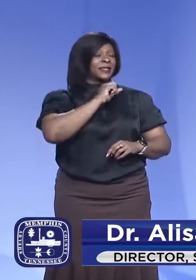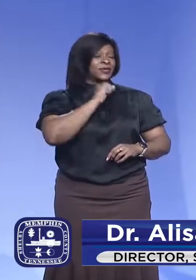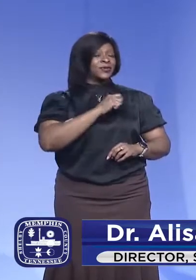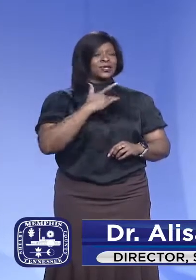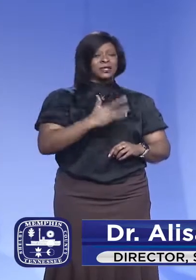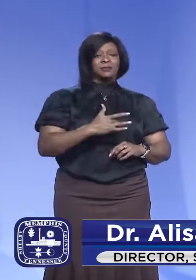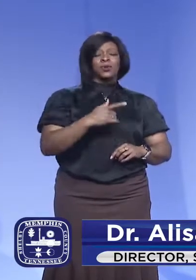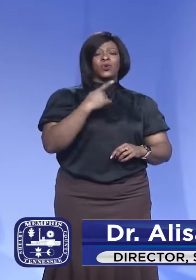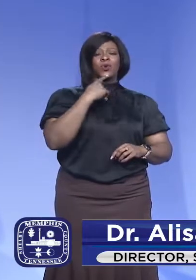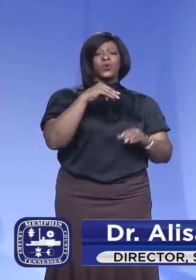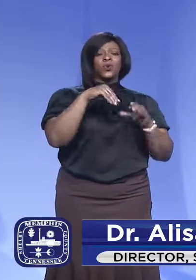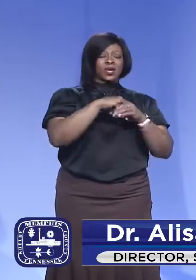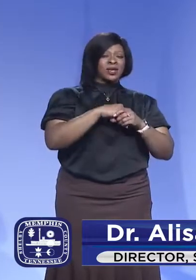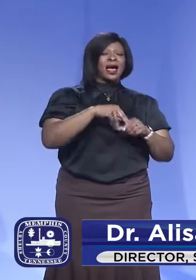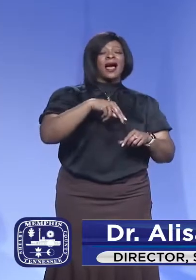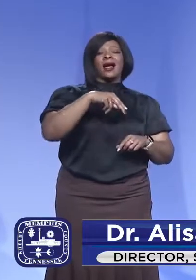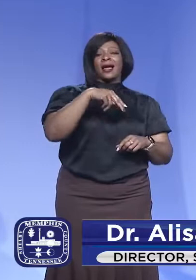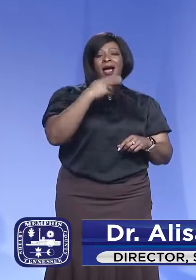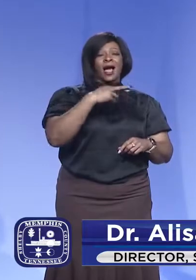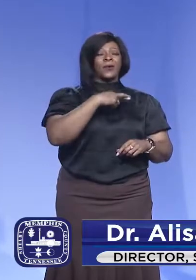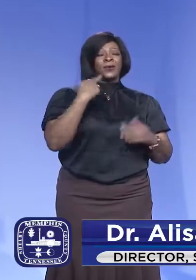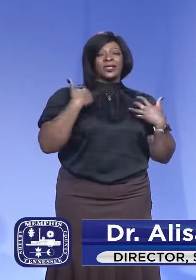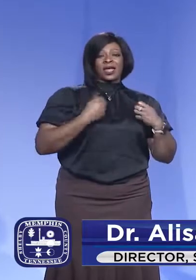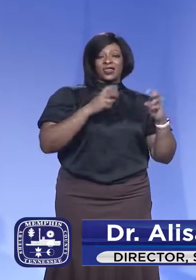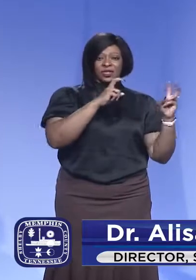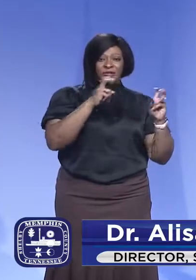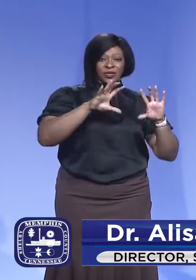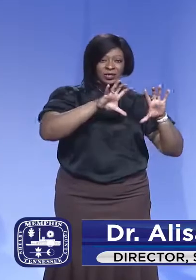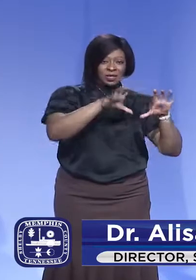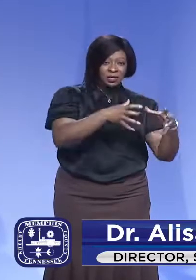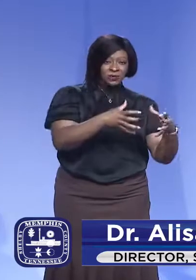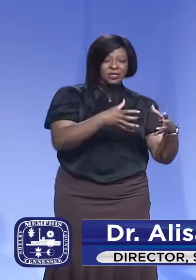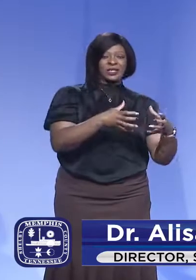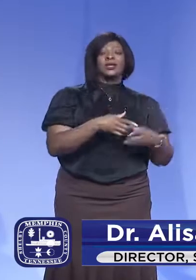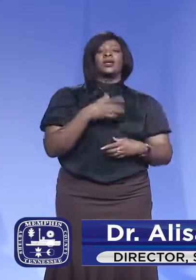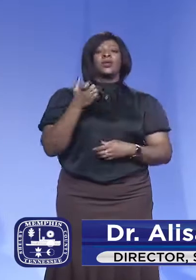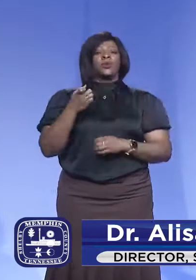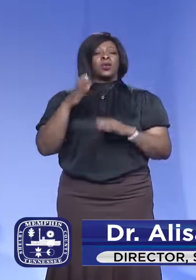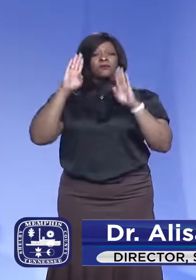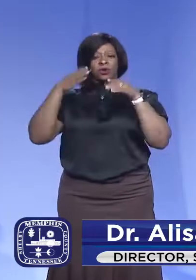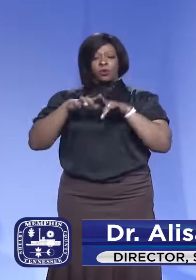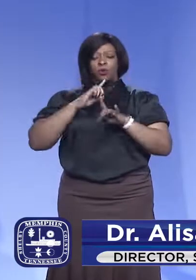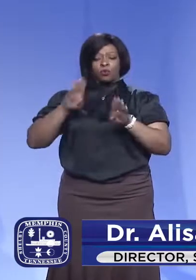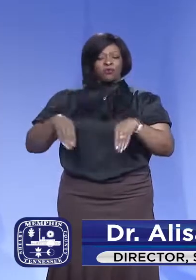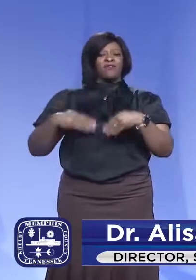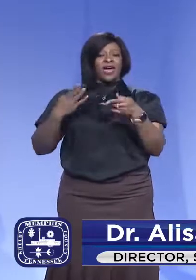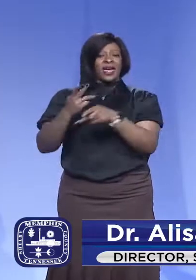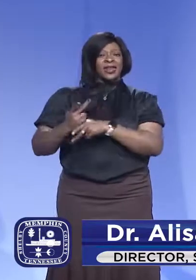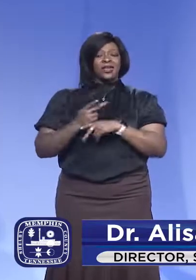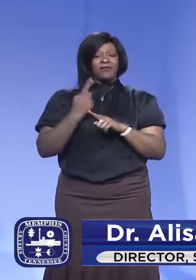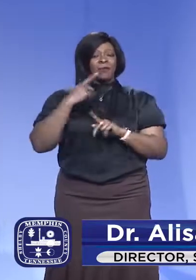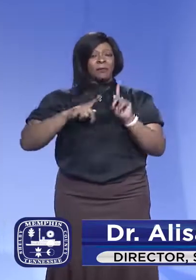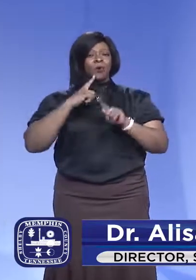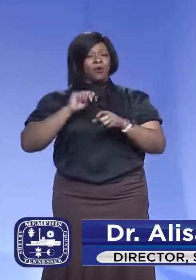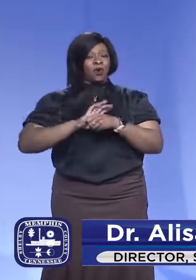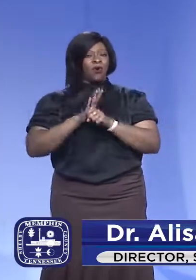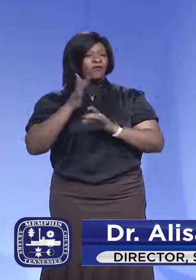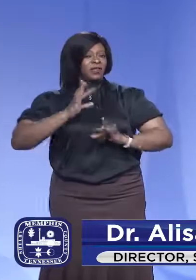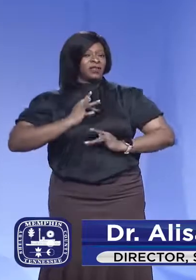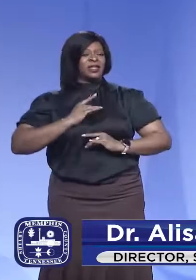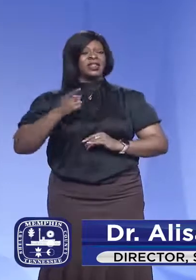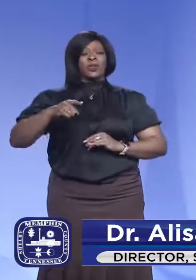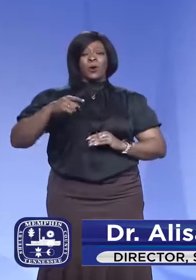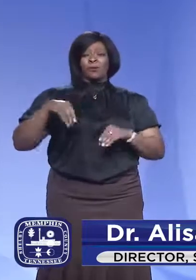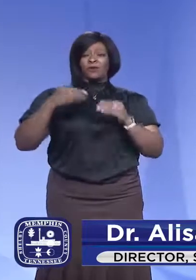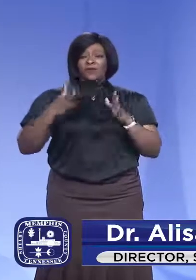those that are in congregate settings. And then you want to focus on those who are providers of care, because in providing care, they're at